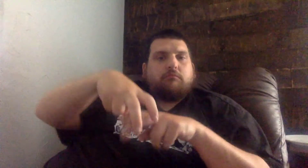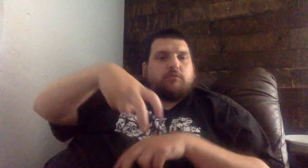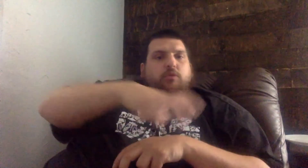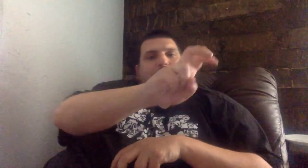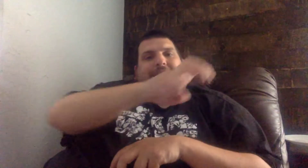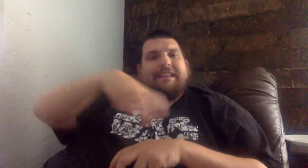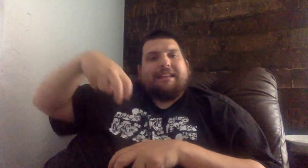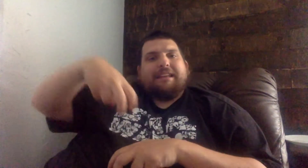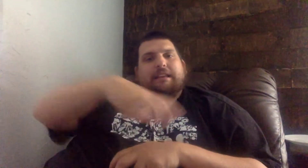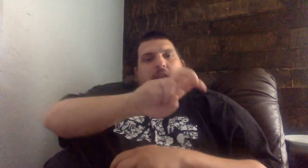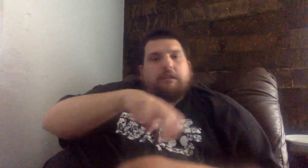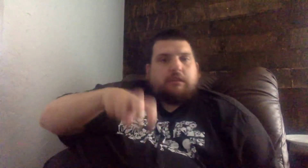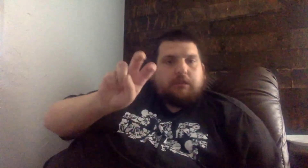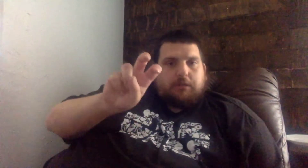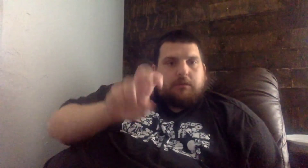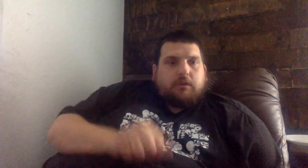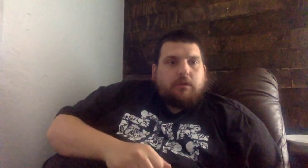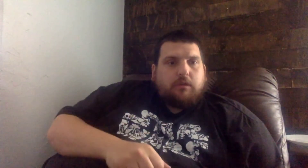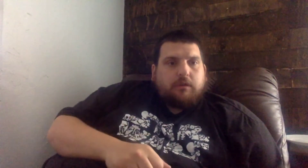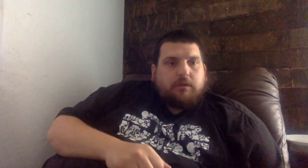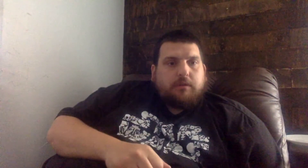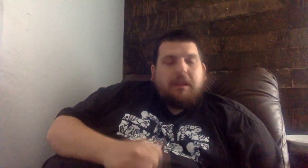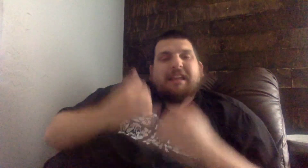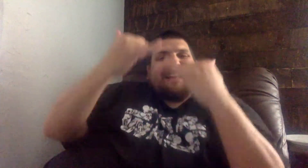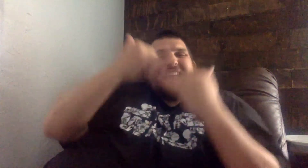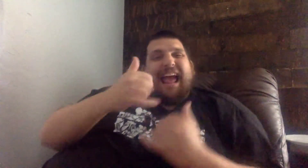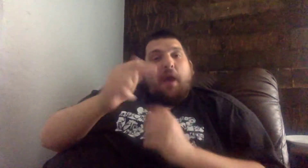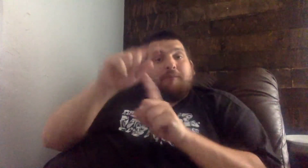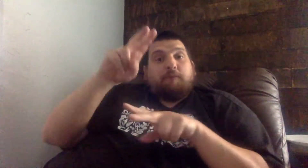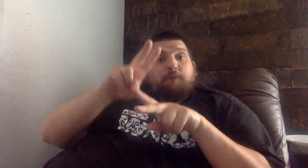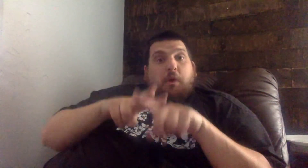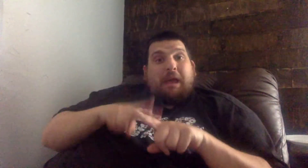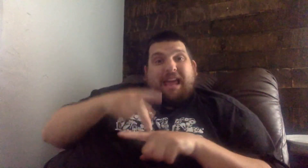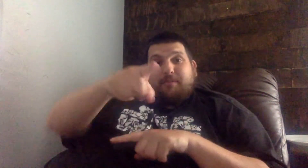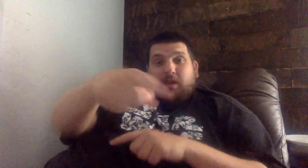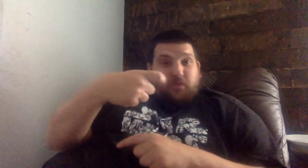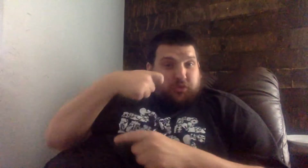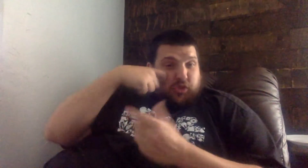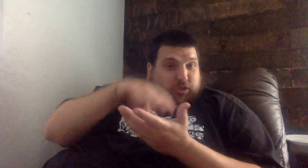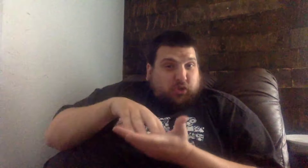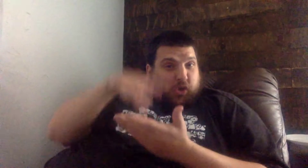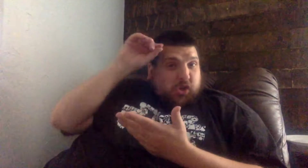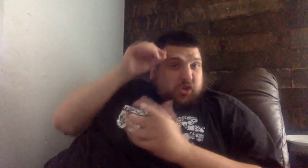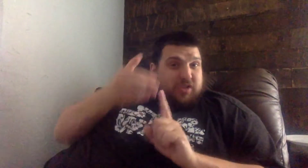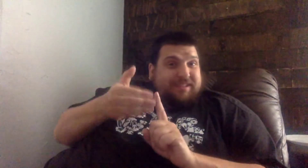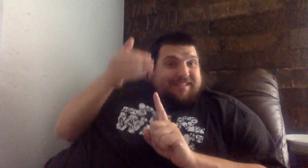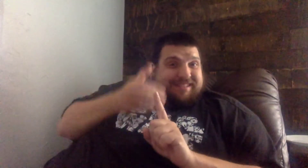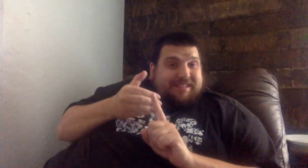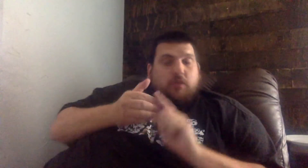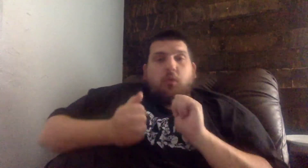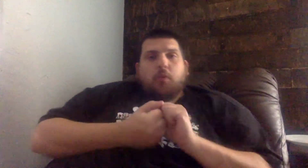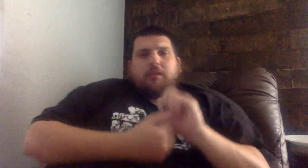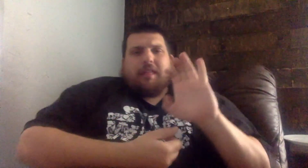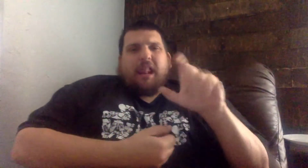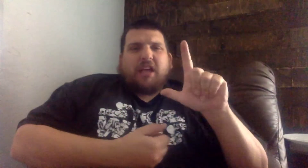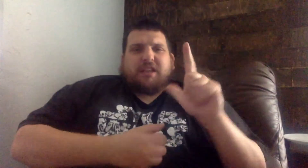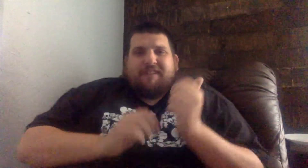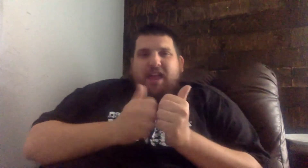Swing with that bent V. Now, the vocabulary that you just learned